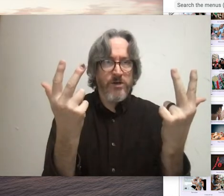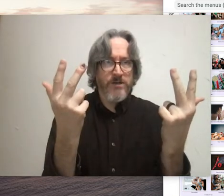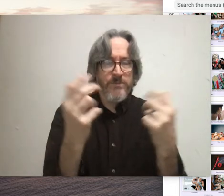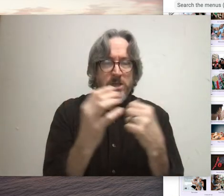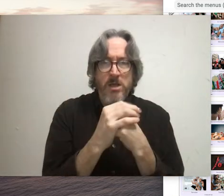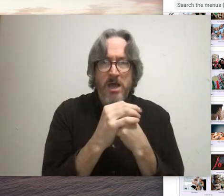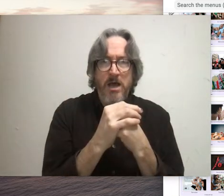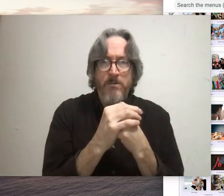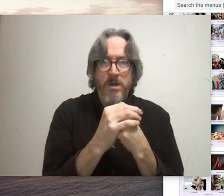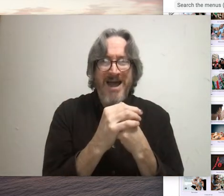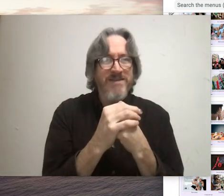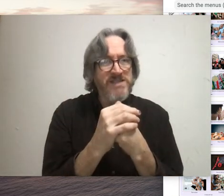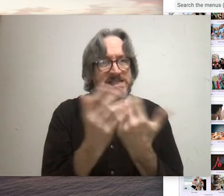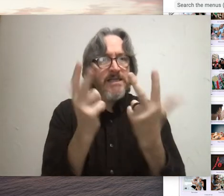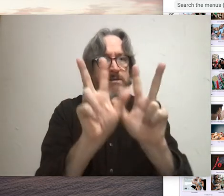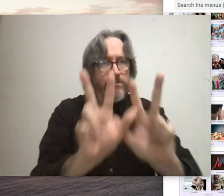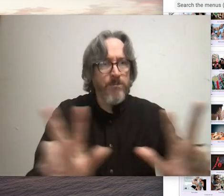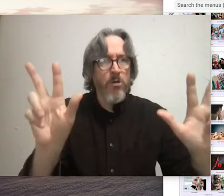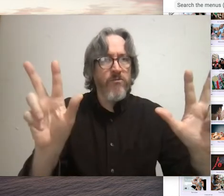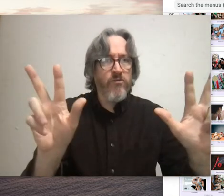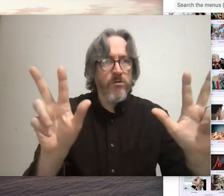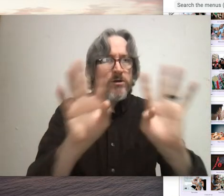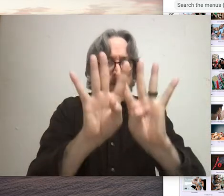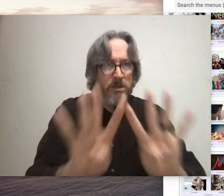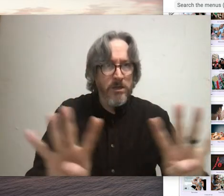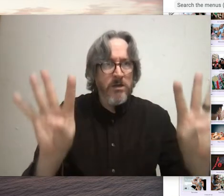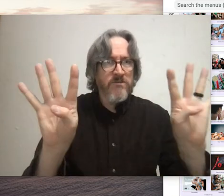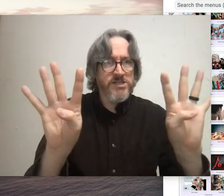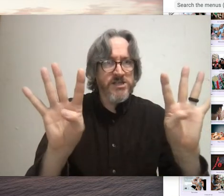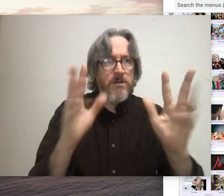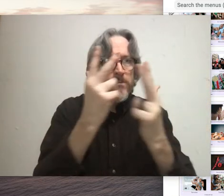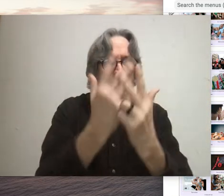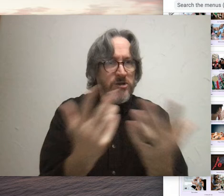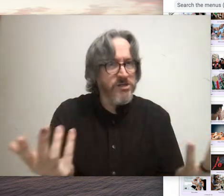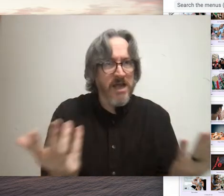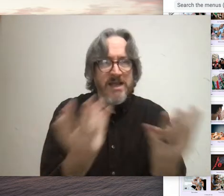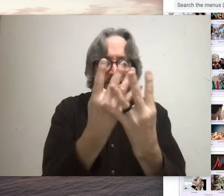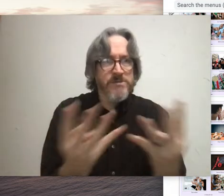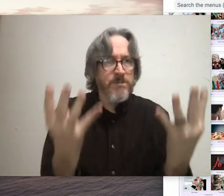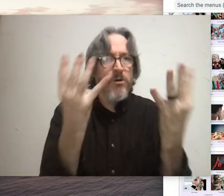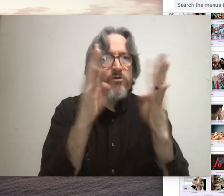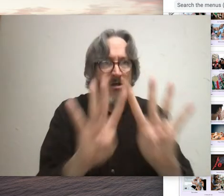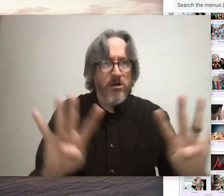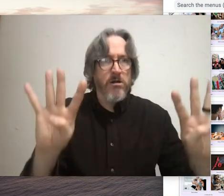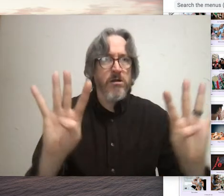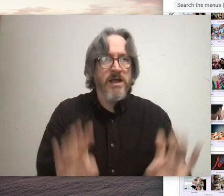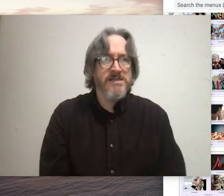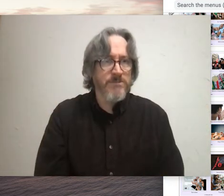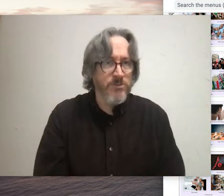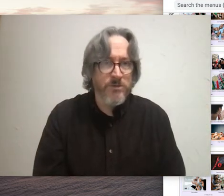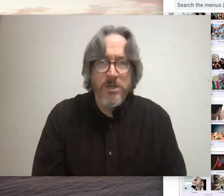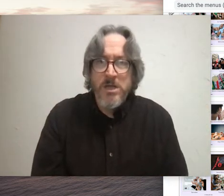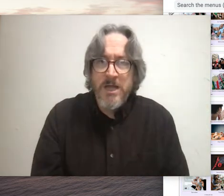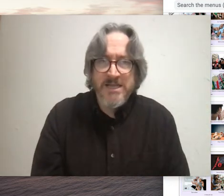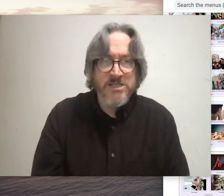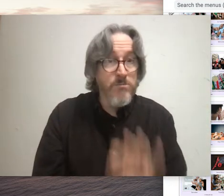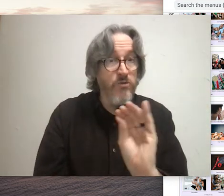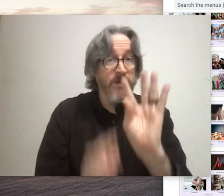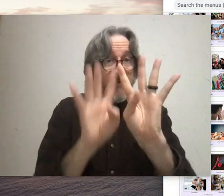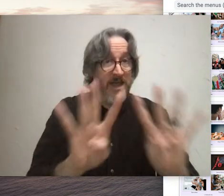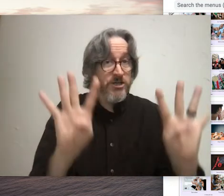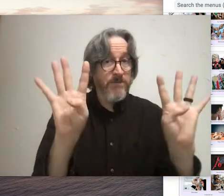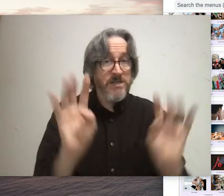and 3. I've seen them palm forward for some, but it seems like both are acceptable. It's